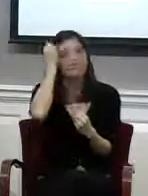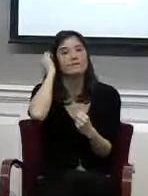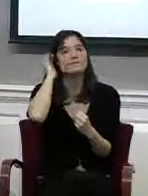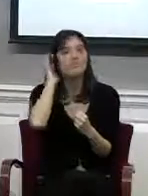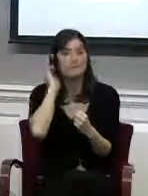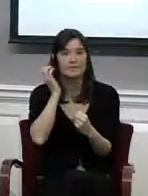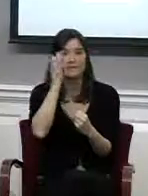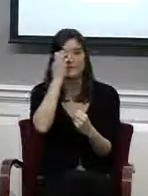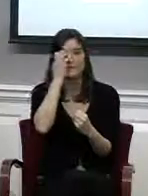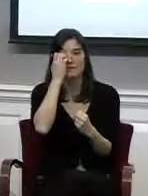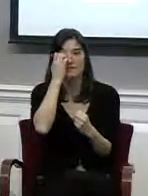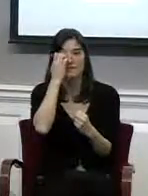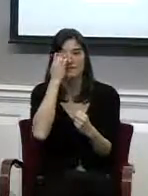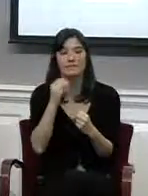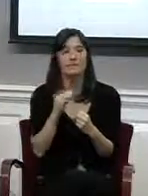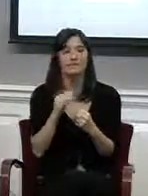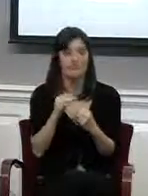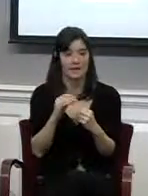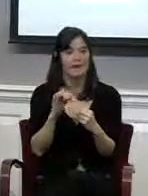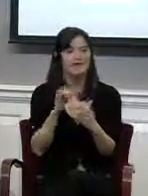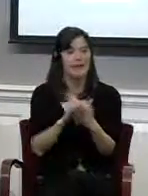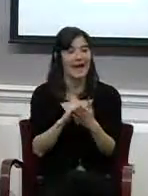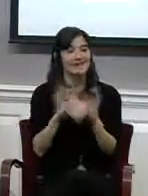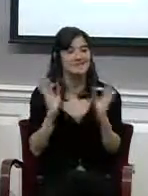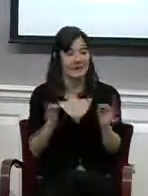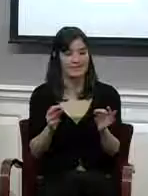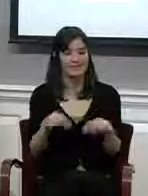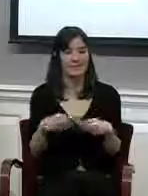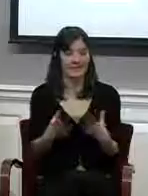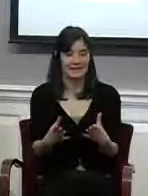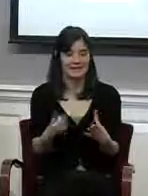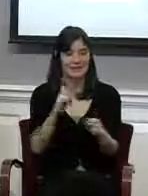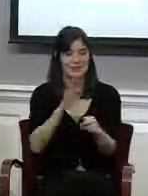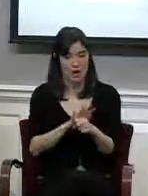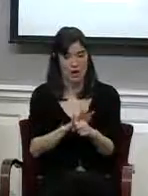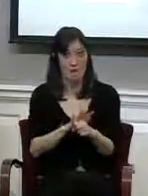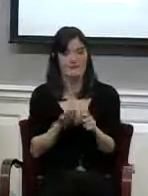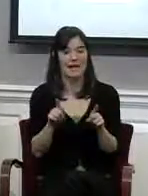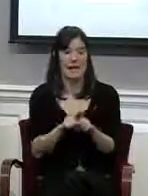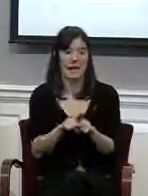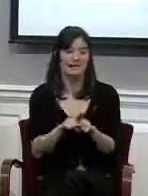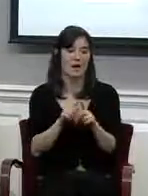testament to its relevance, adaptability, and promise as a lasting educational reform. Thank you. Thank you. Thank